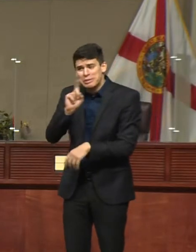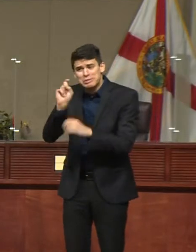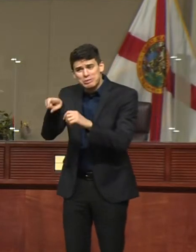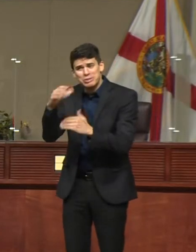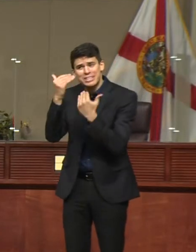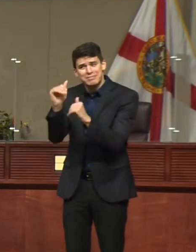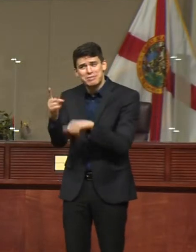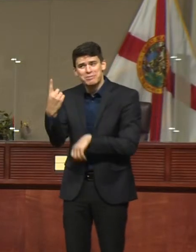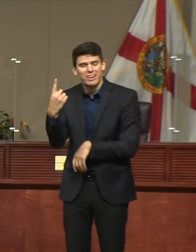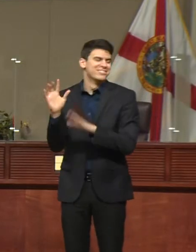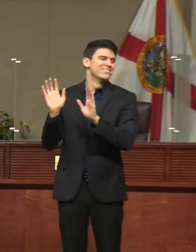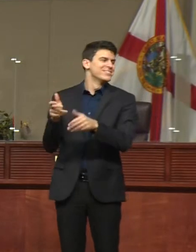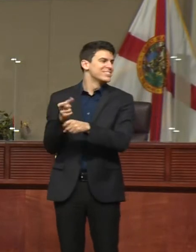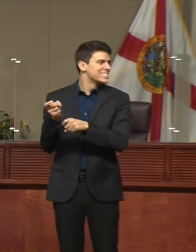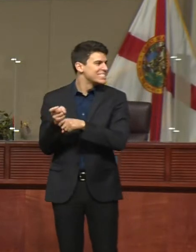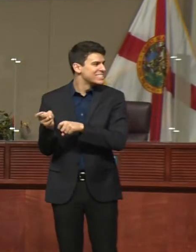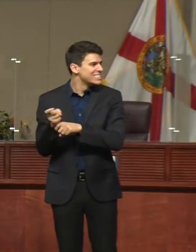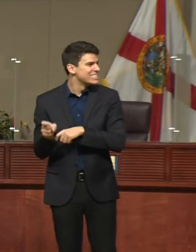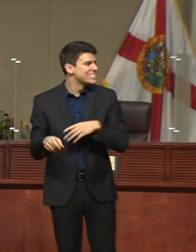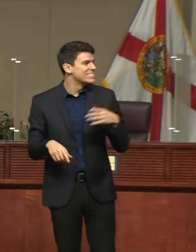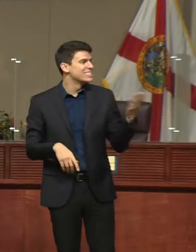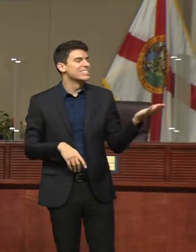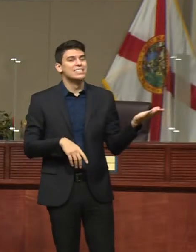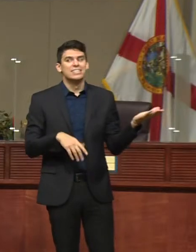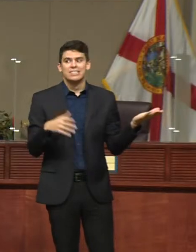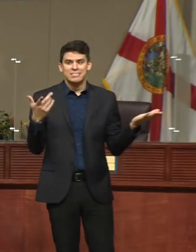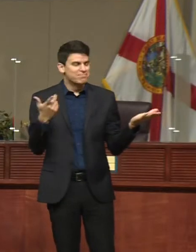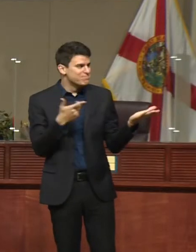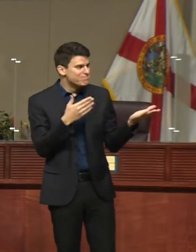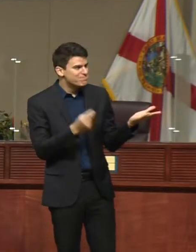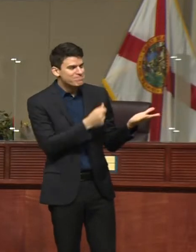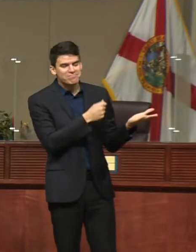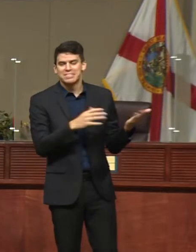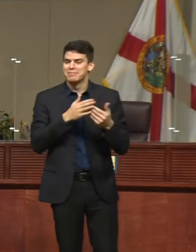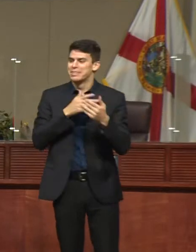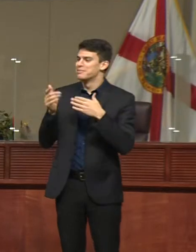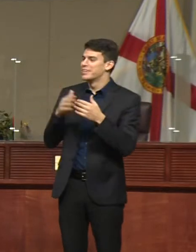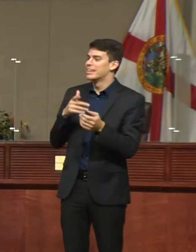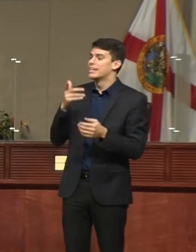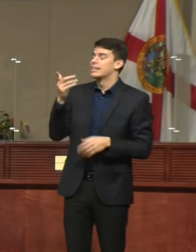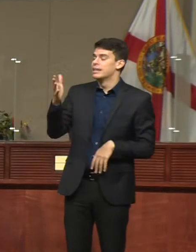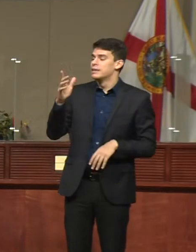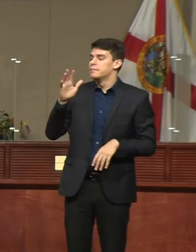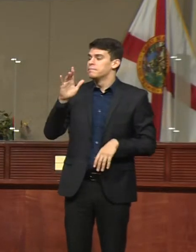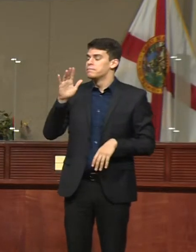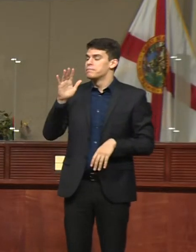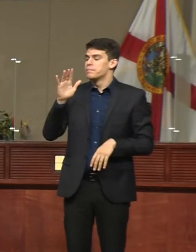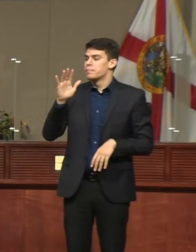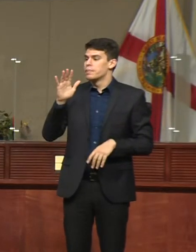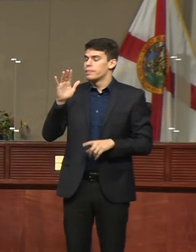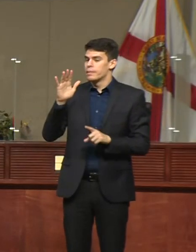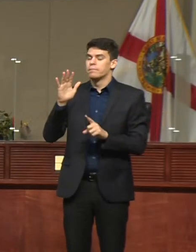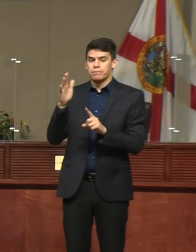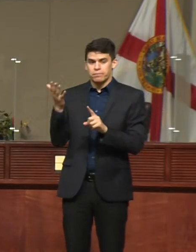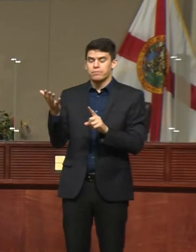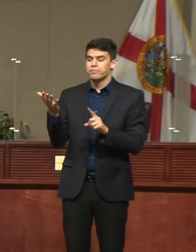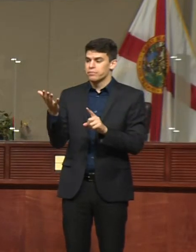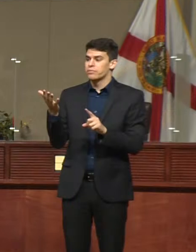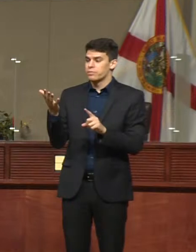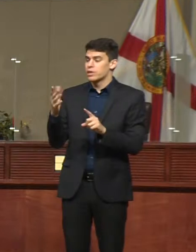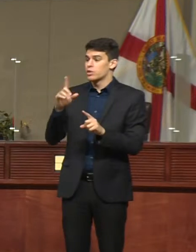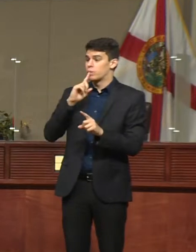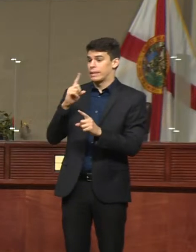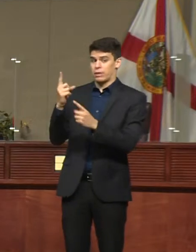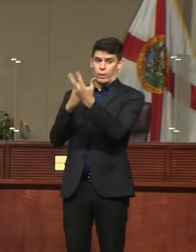And Williamson will kick me for taking more than one. But I'm going to bulk it one. The questions